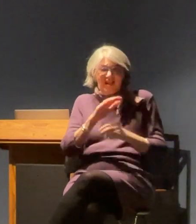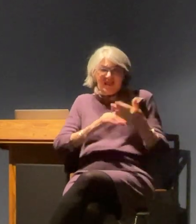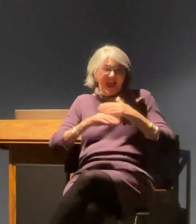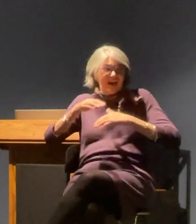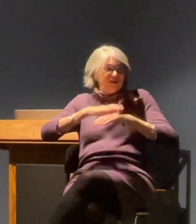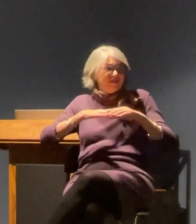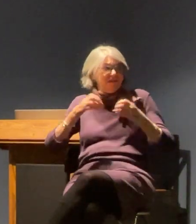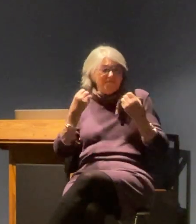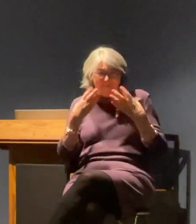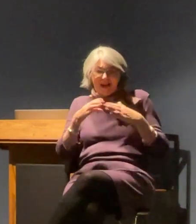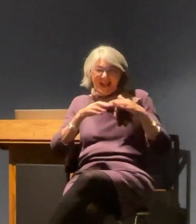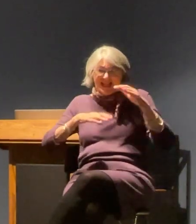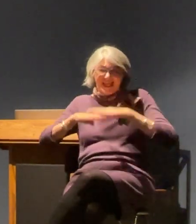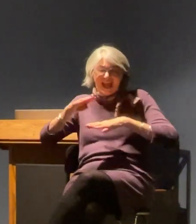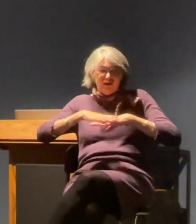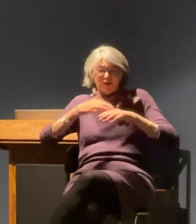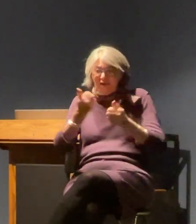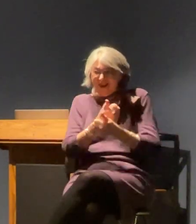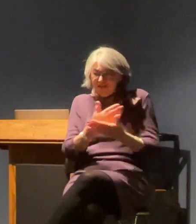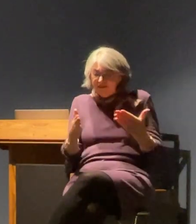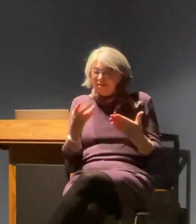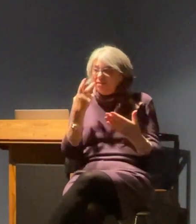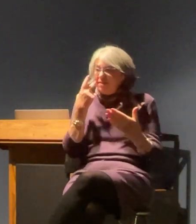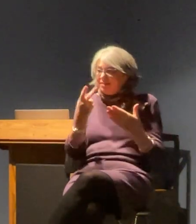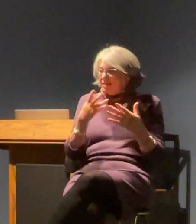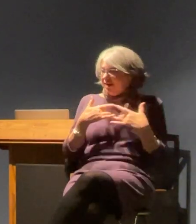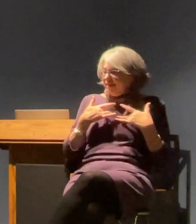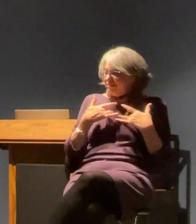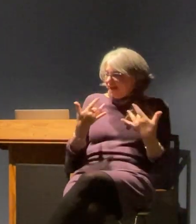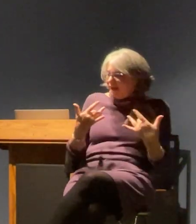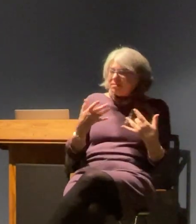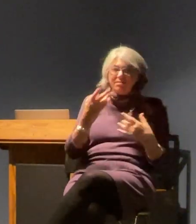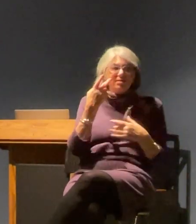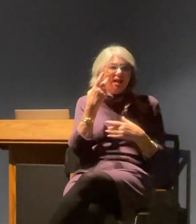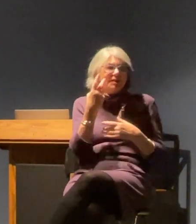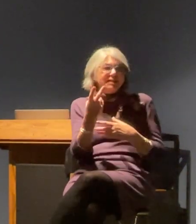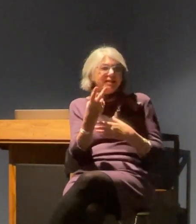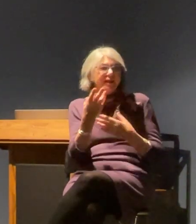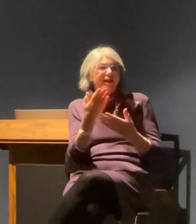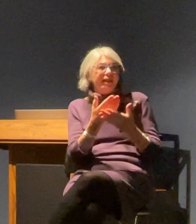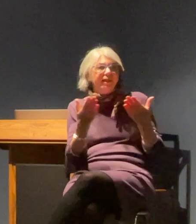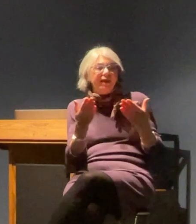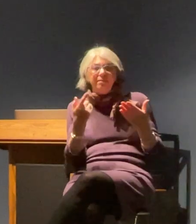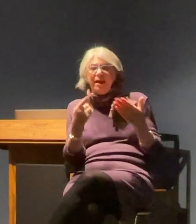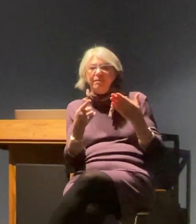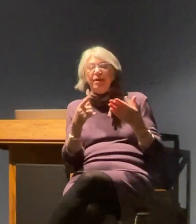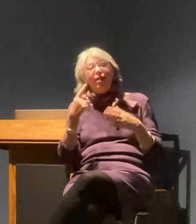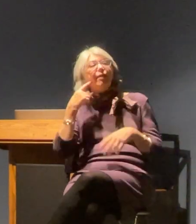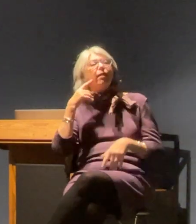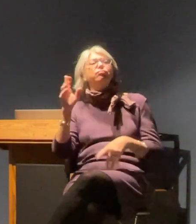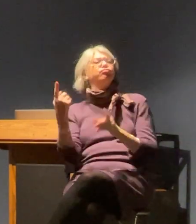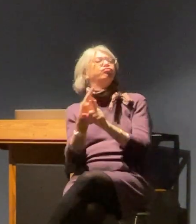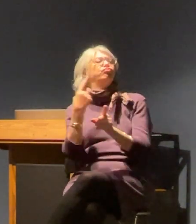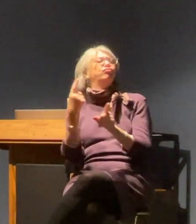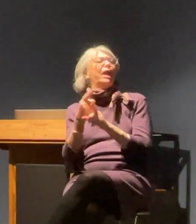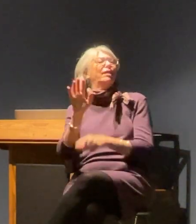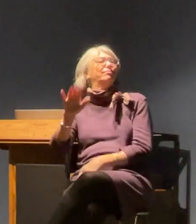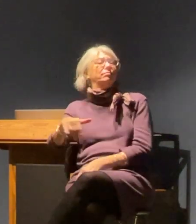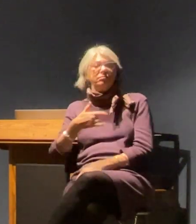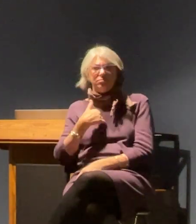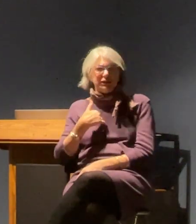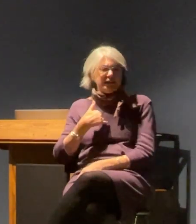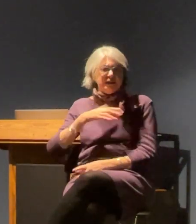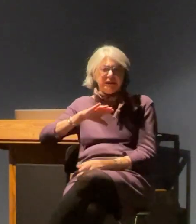of layers to everything. So when I see certain events now, when I see certain things that one may write off as regular or original, I'm looking at the